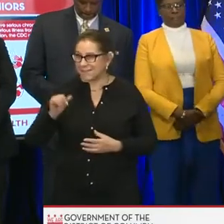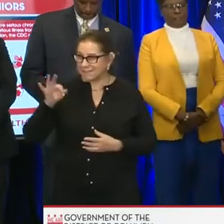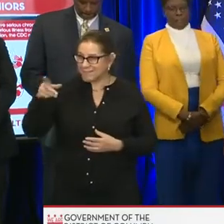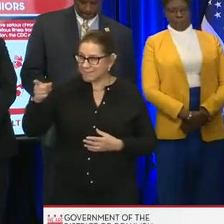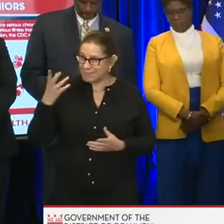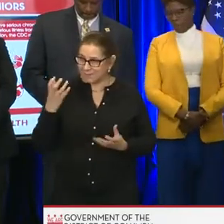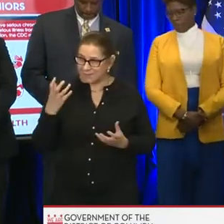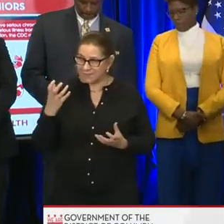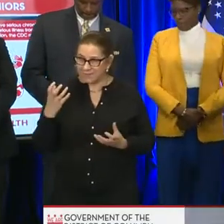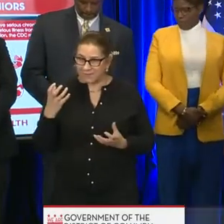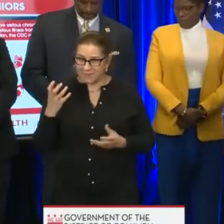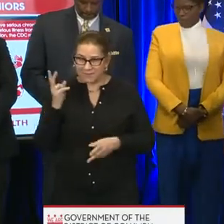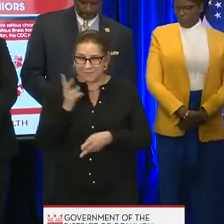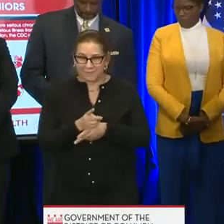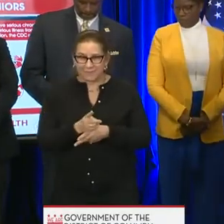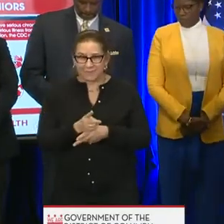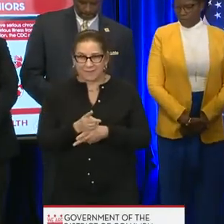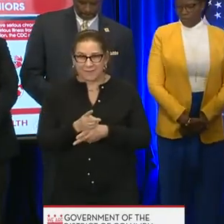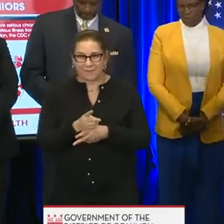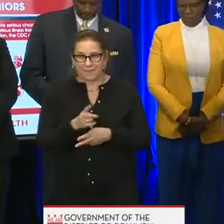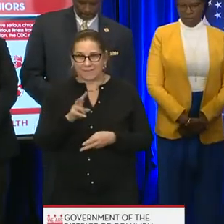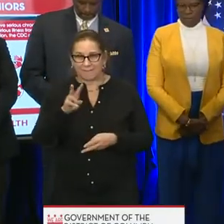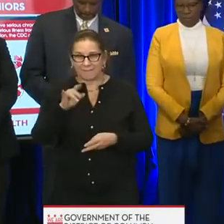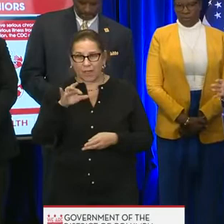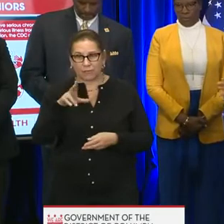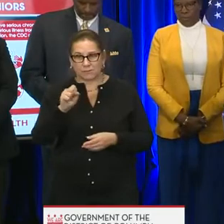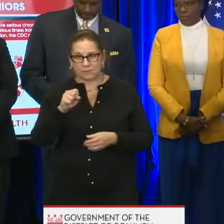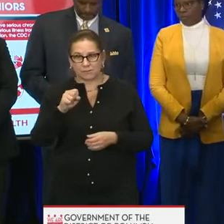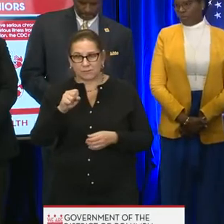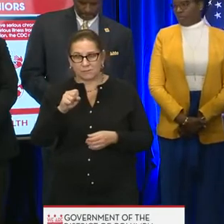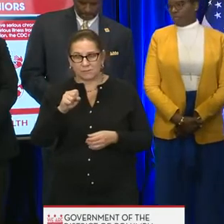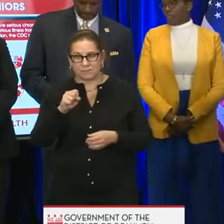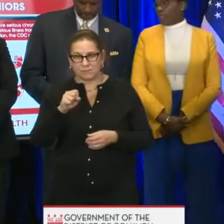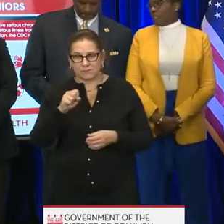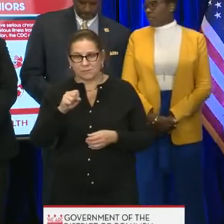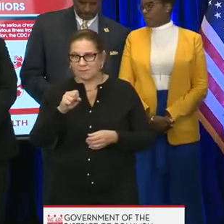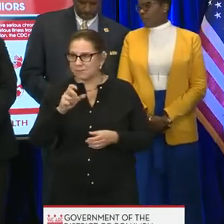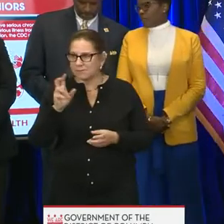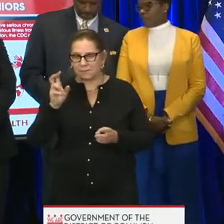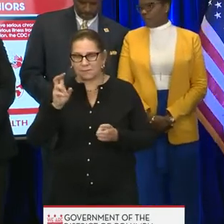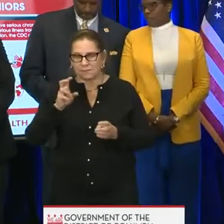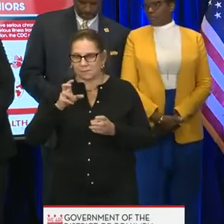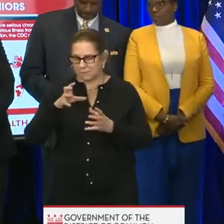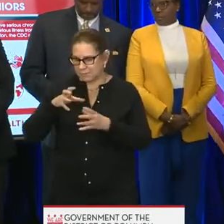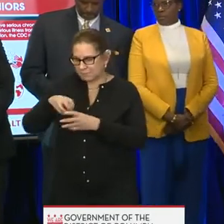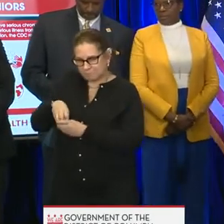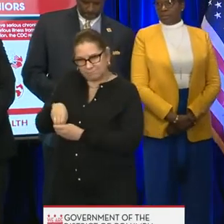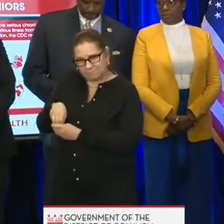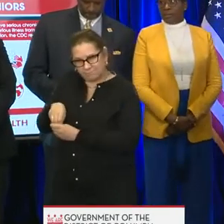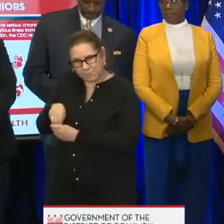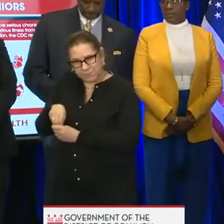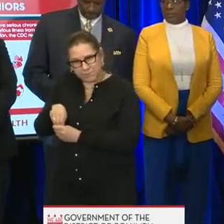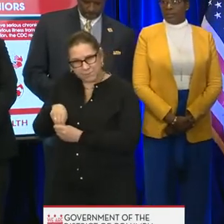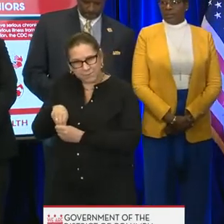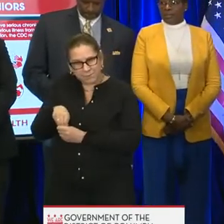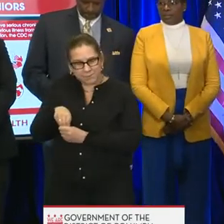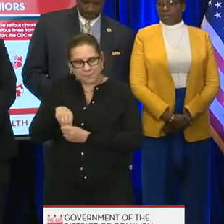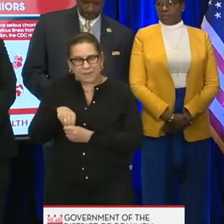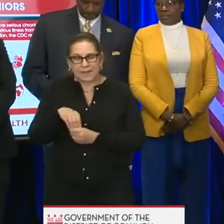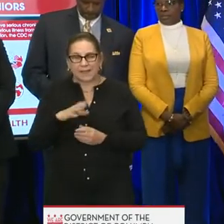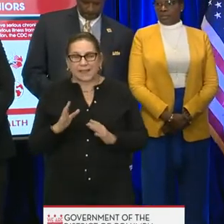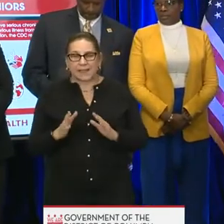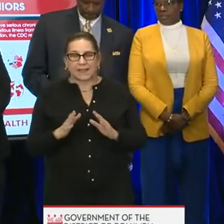we and other major cities have got to be committed to keeping people and restricting their movements. And people have